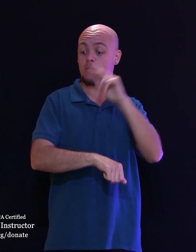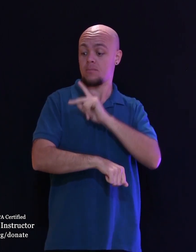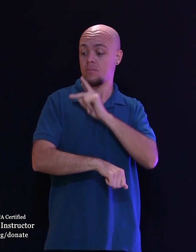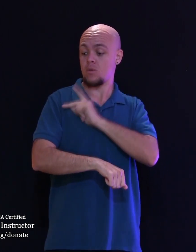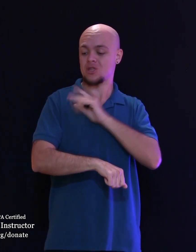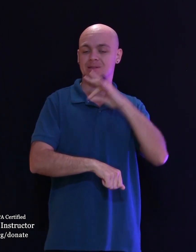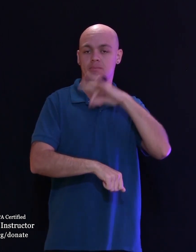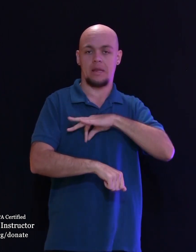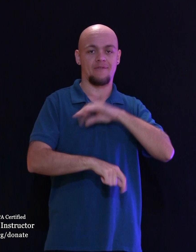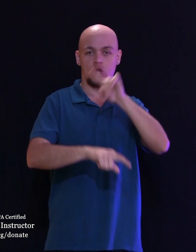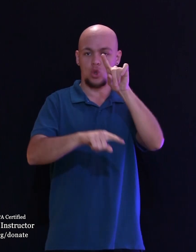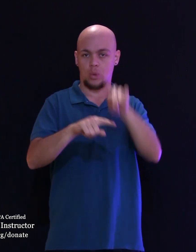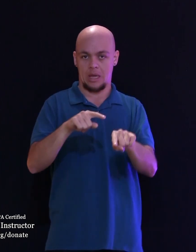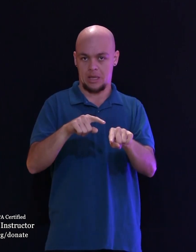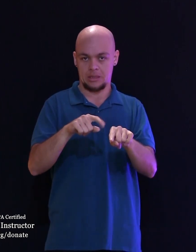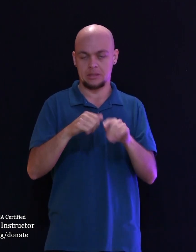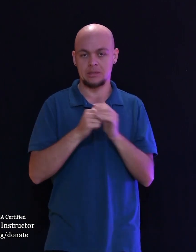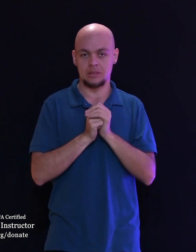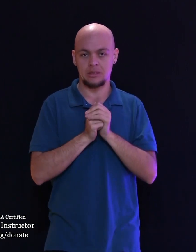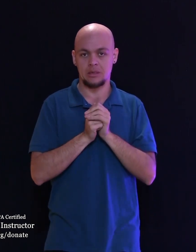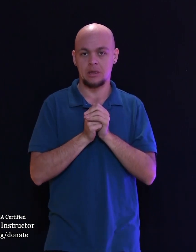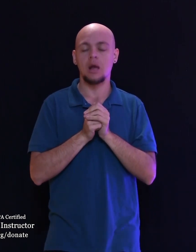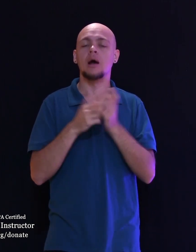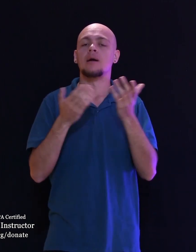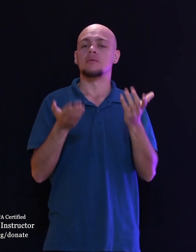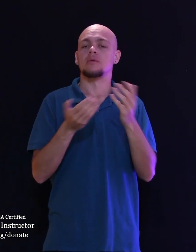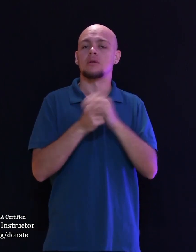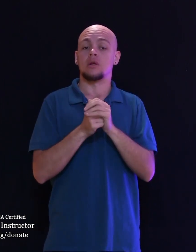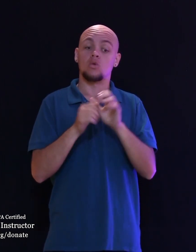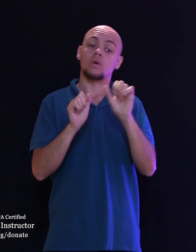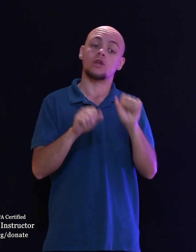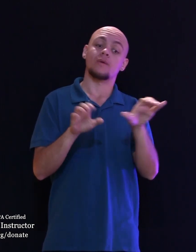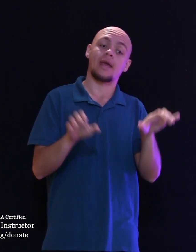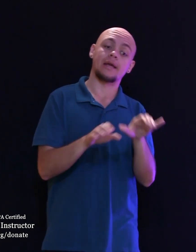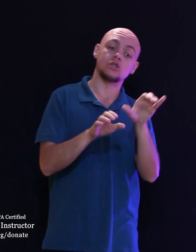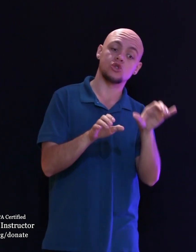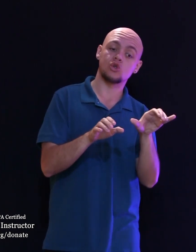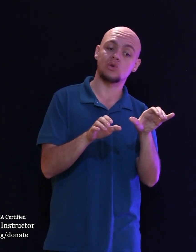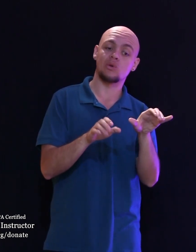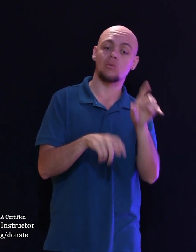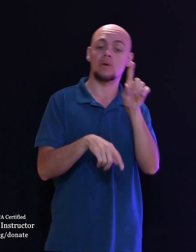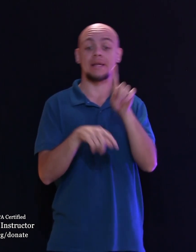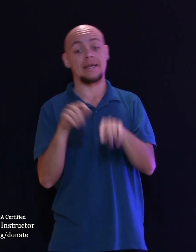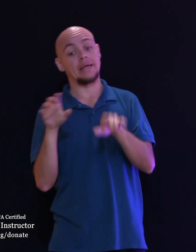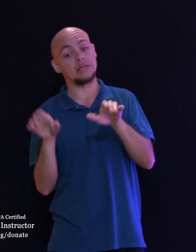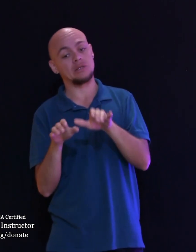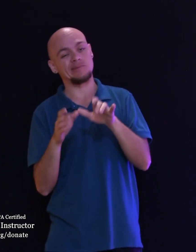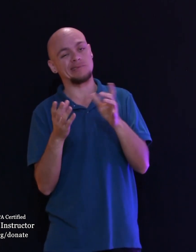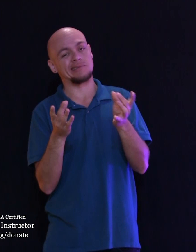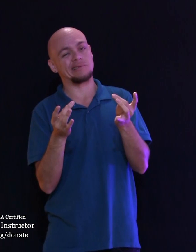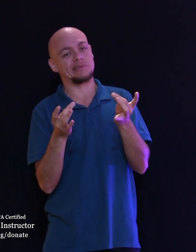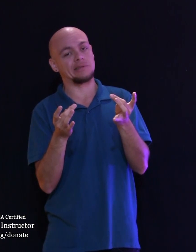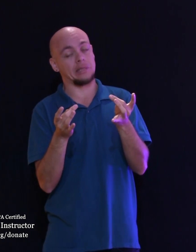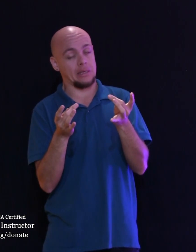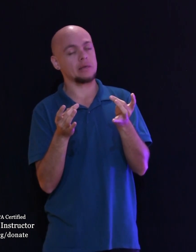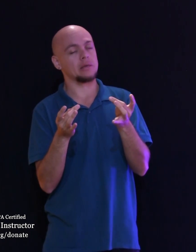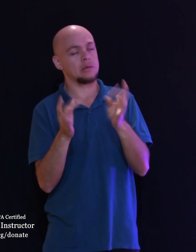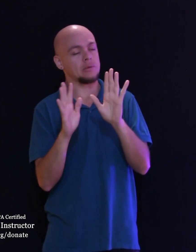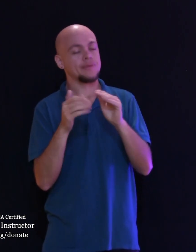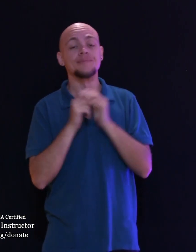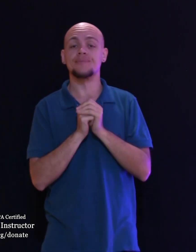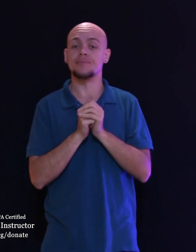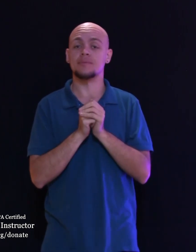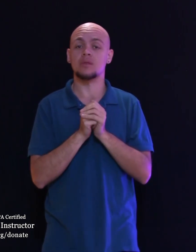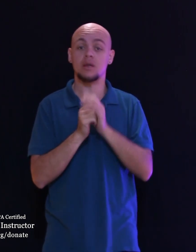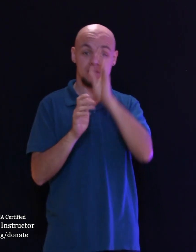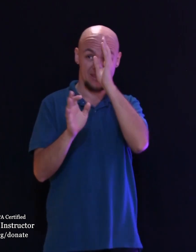benefit. And whether or not you're allowed, what you're allowed to do and what you're not, that's a real sticky gray area. You have to be really careful about that. But what